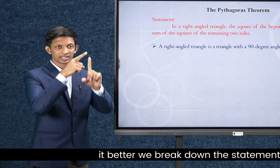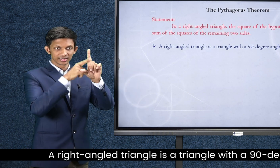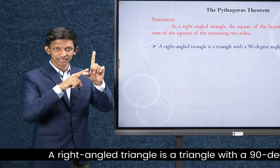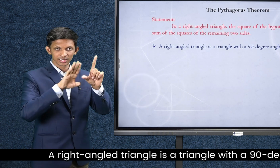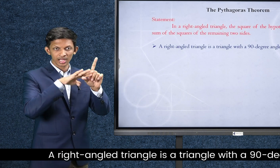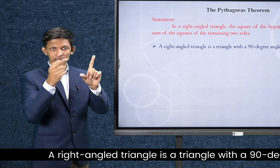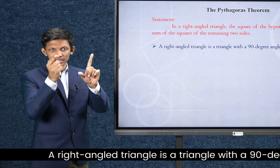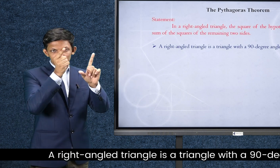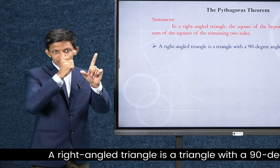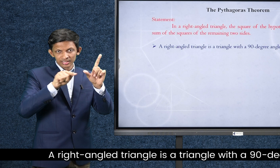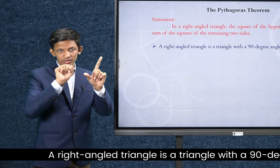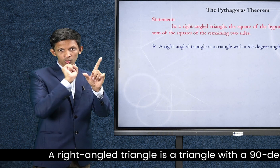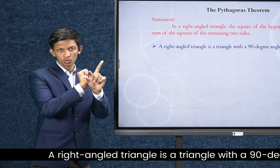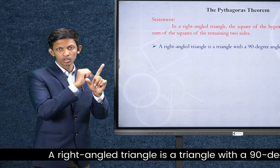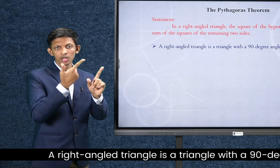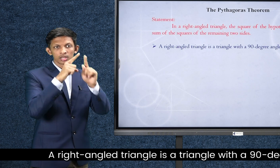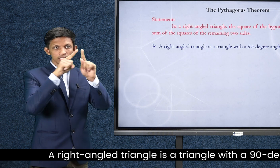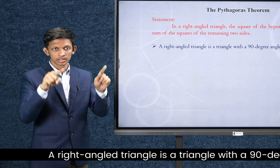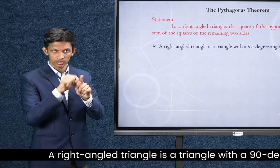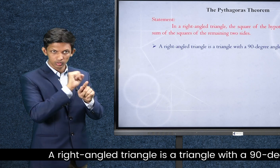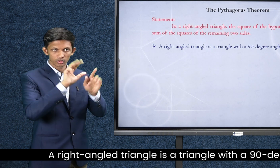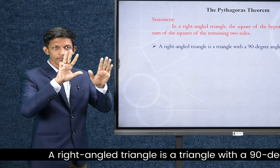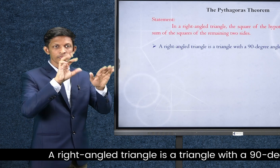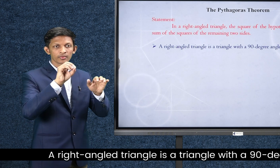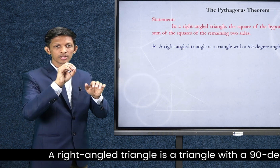A right angle triangle is a triangle with a 90-degree angle.